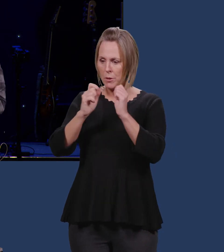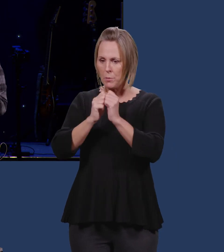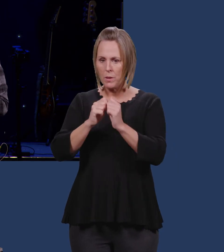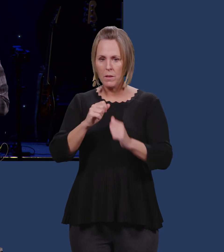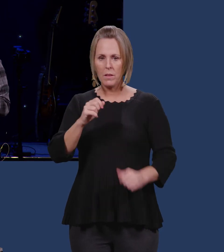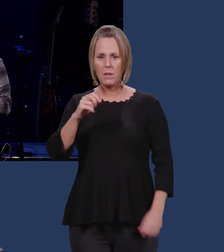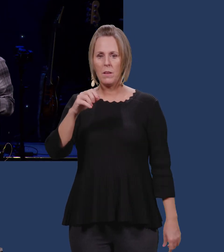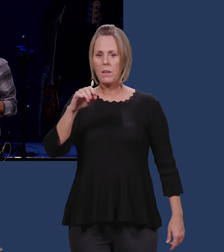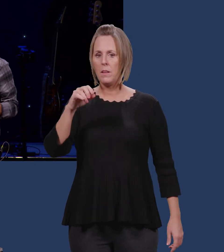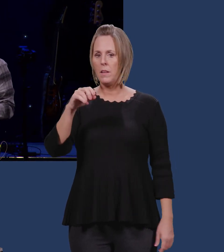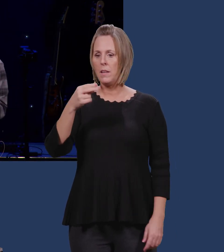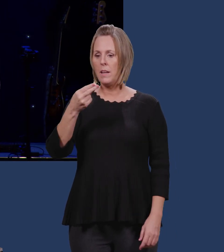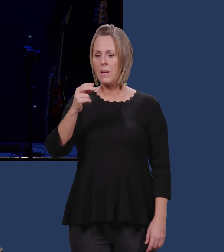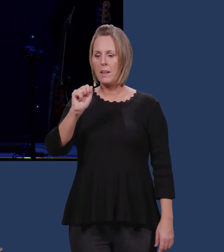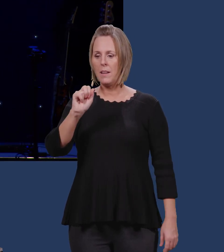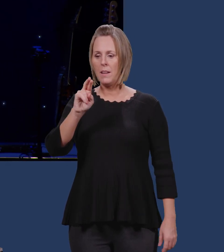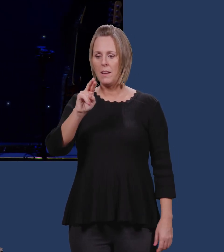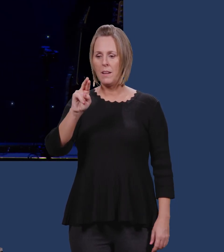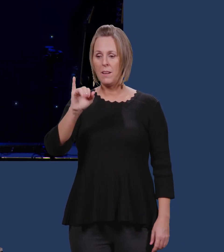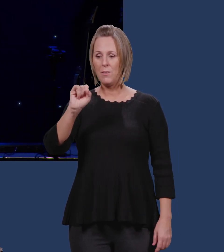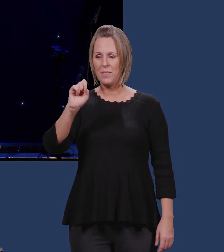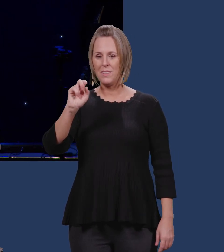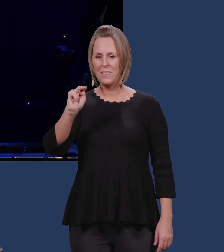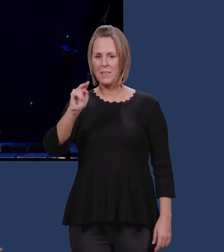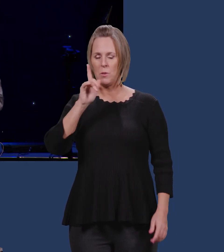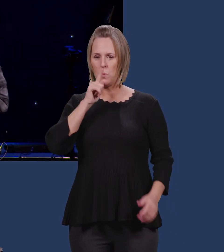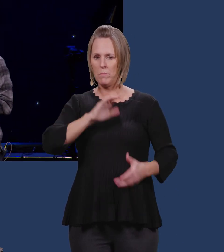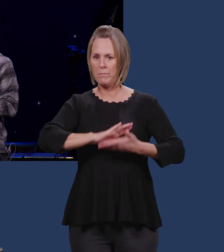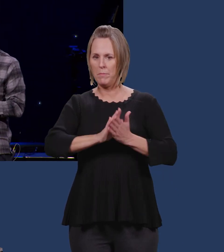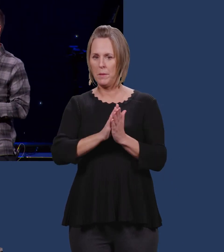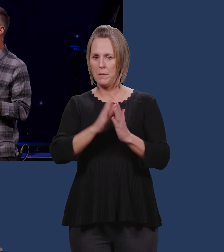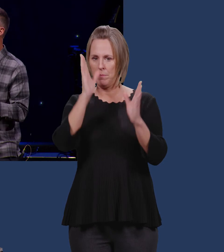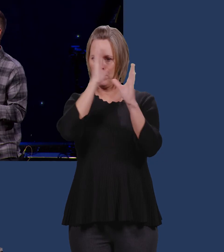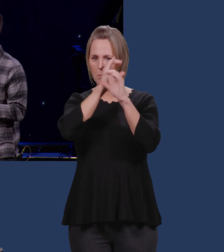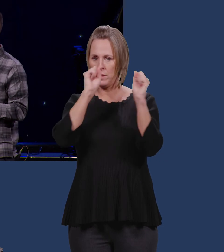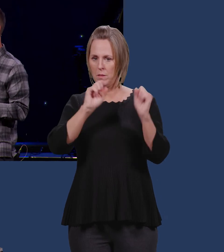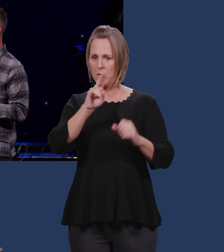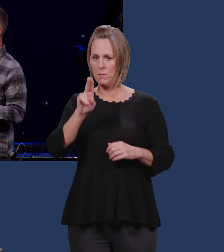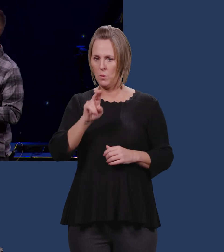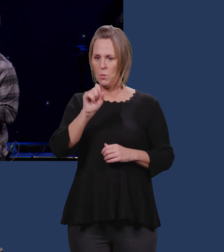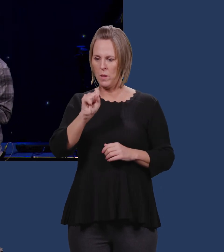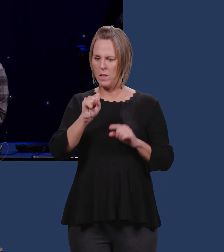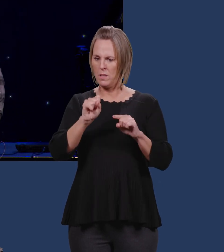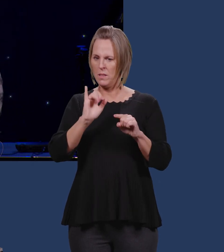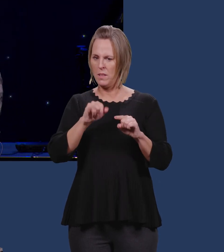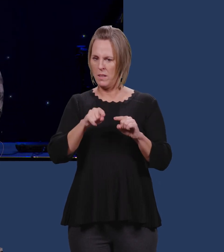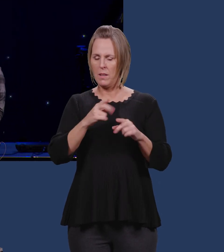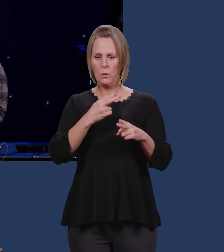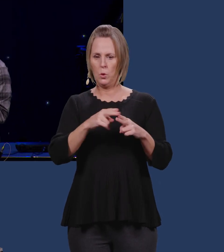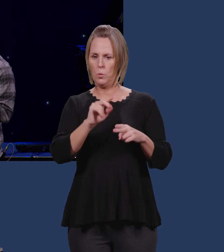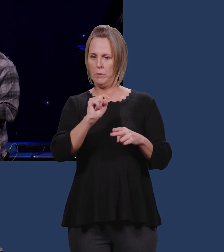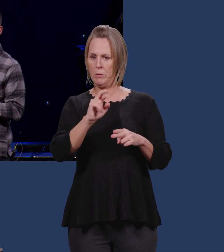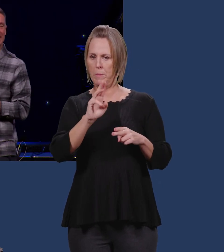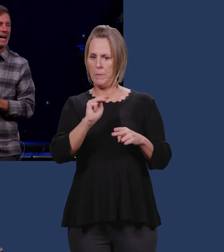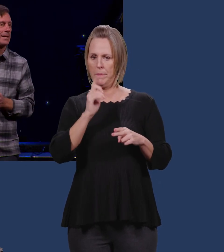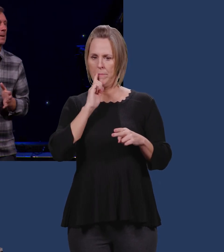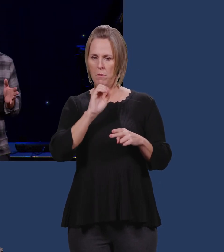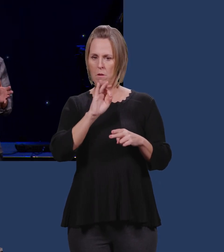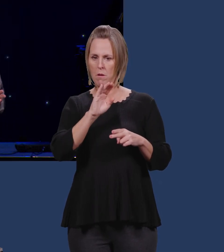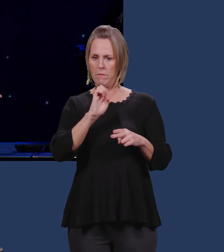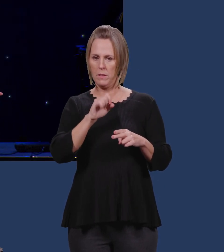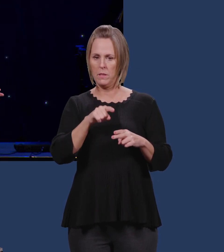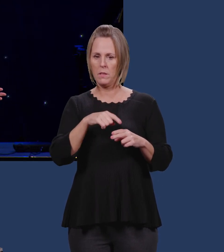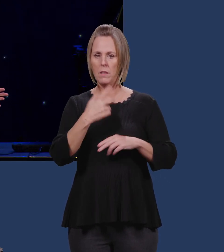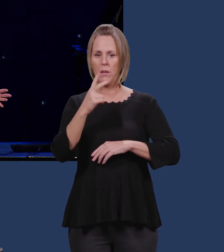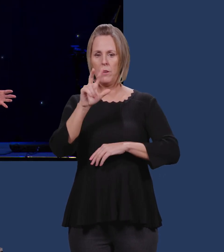Henry Harrison, who would go on to be the president of the United States and hold the record for the shortest term in office. He died